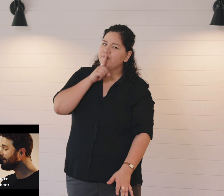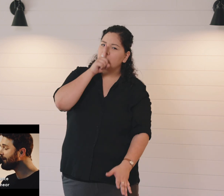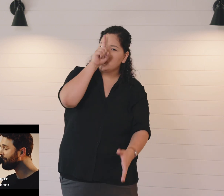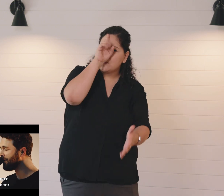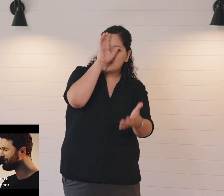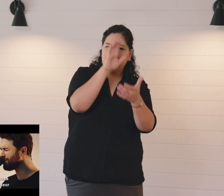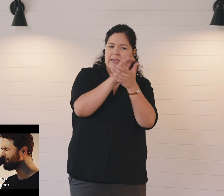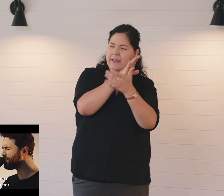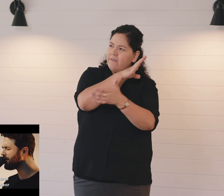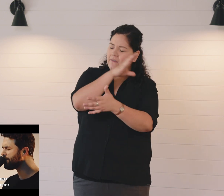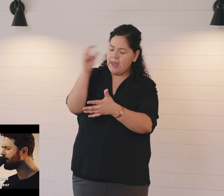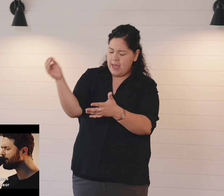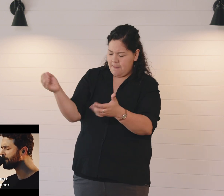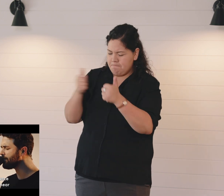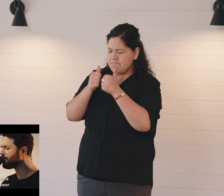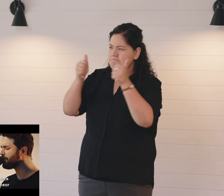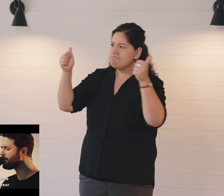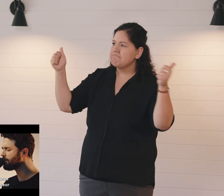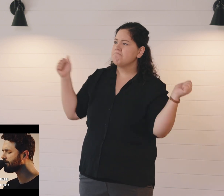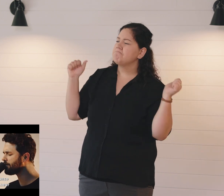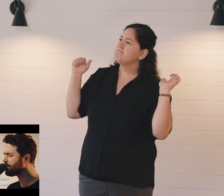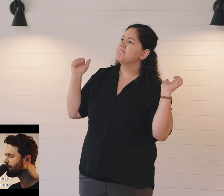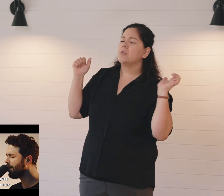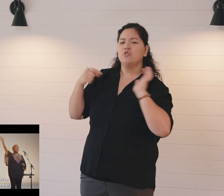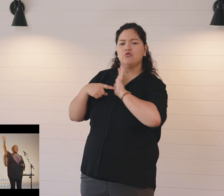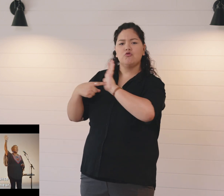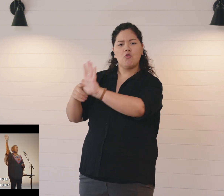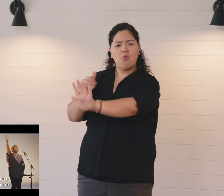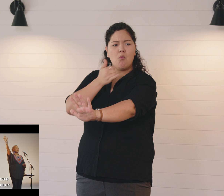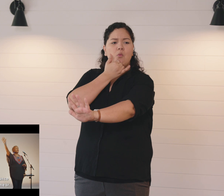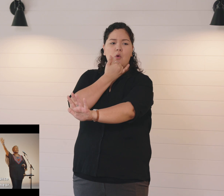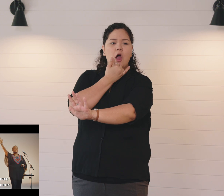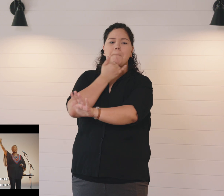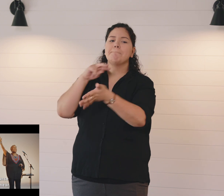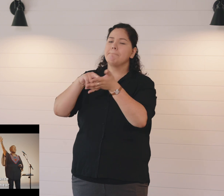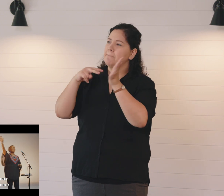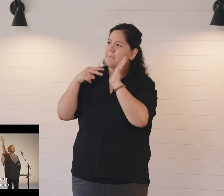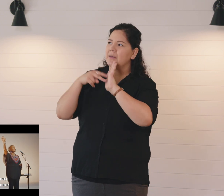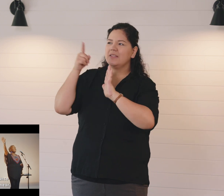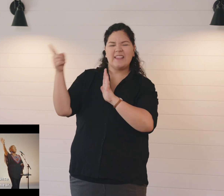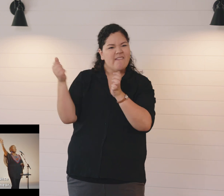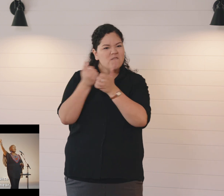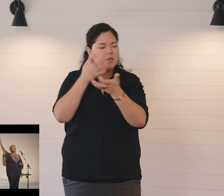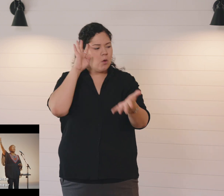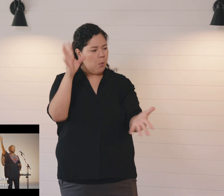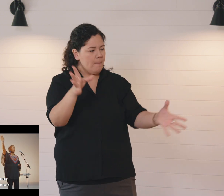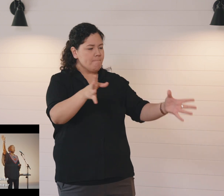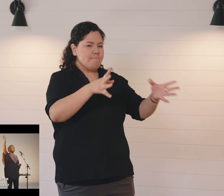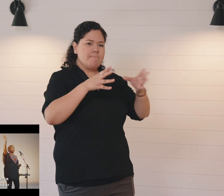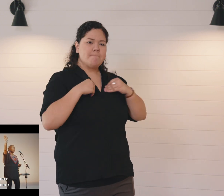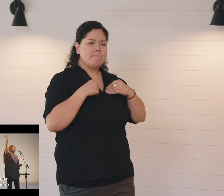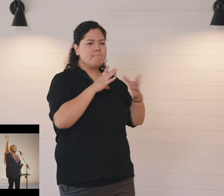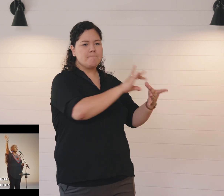True belief and true repentance, every grace that